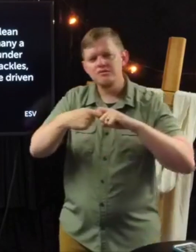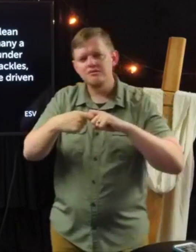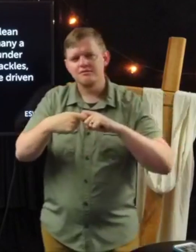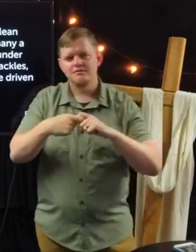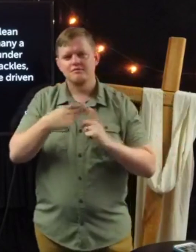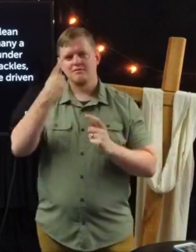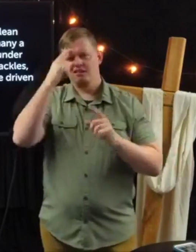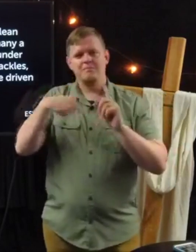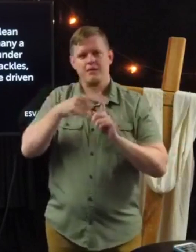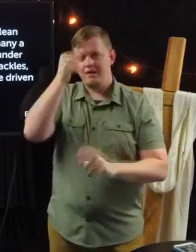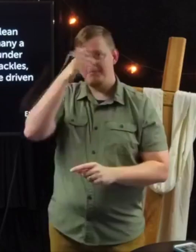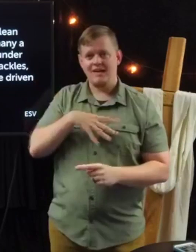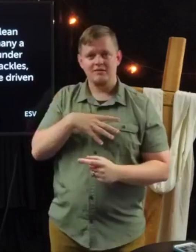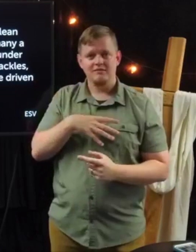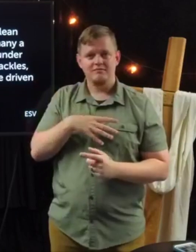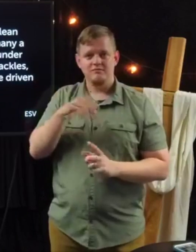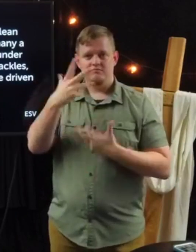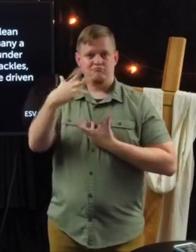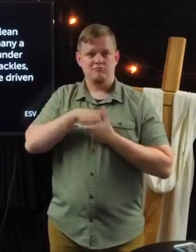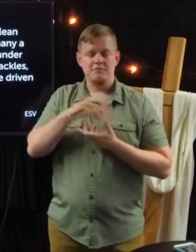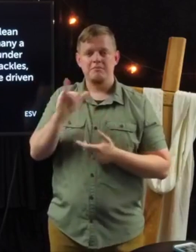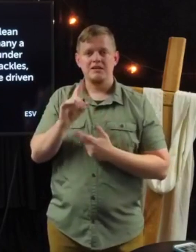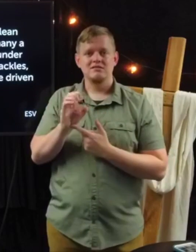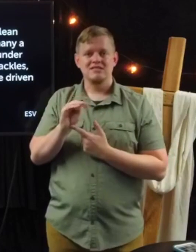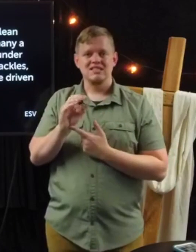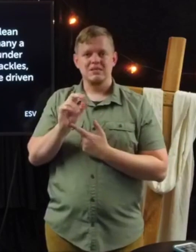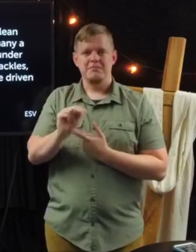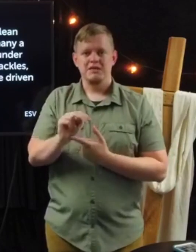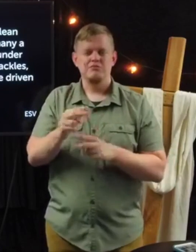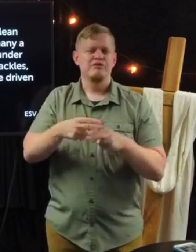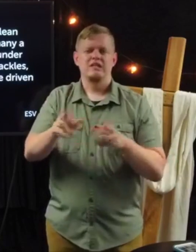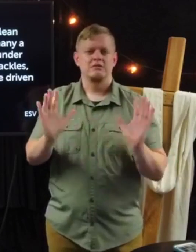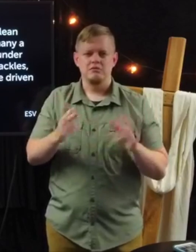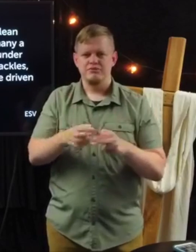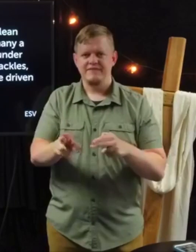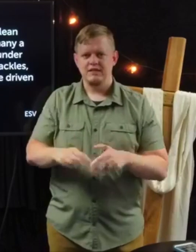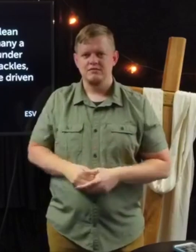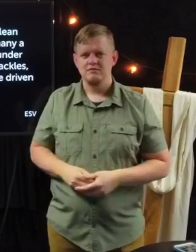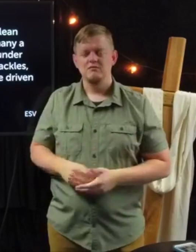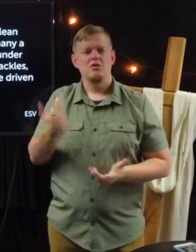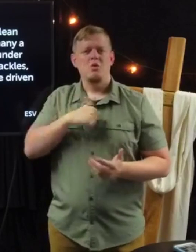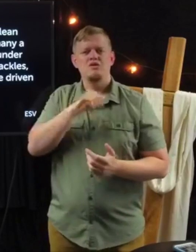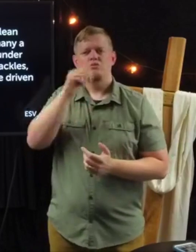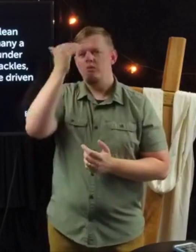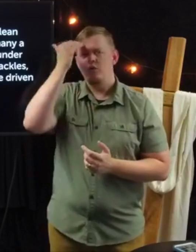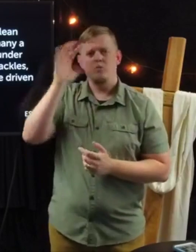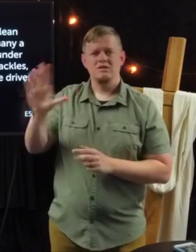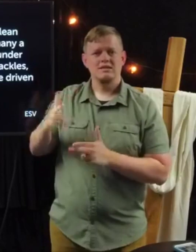I want us to just pause and think about this man. He has been possessed by demons. I'm just going to talk about it briefly. We